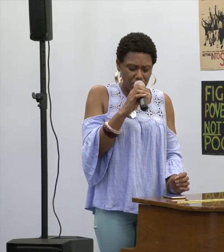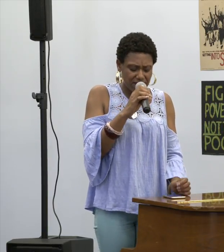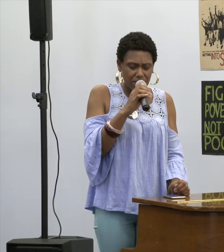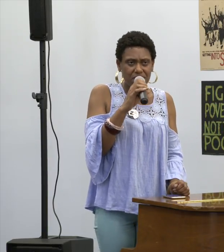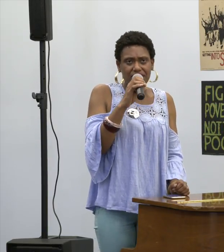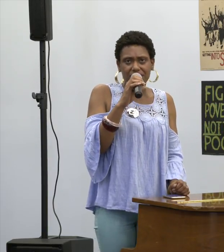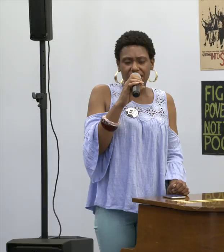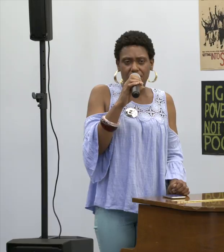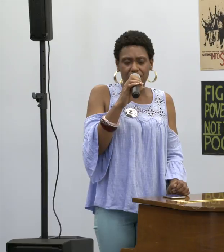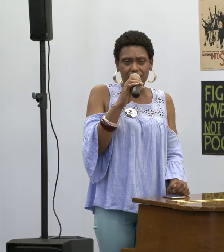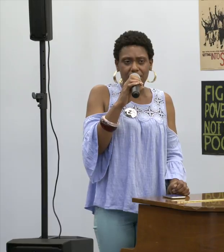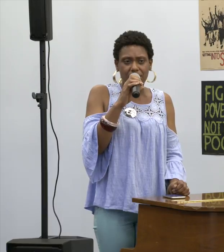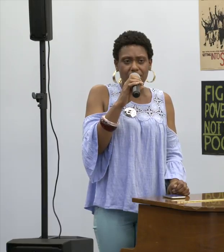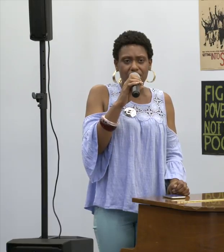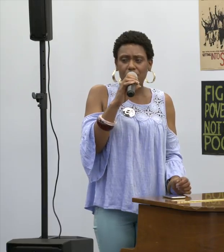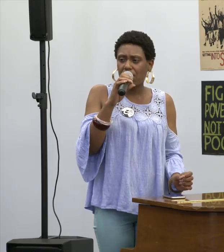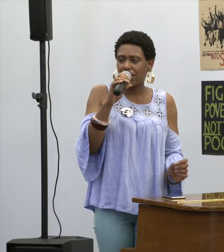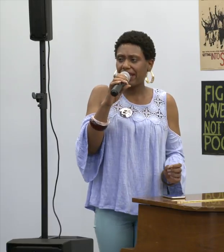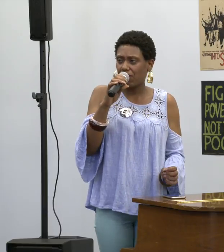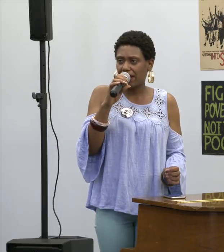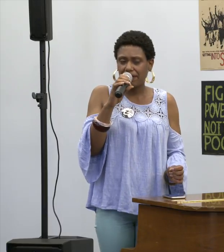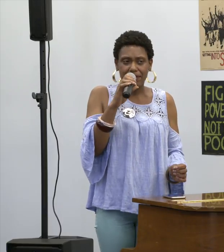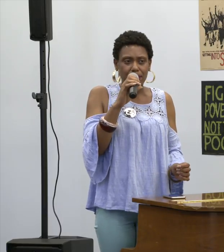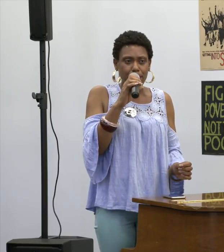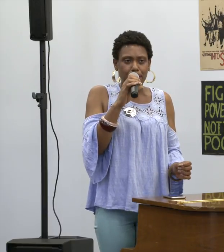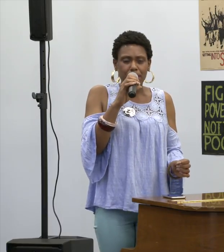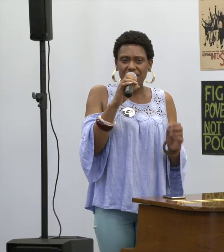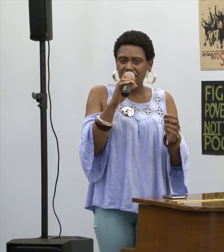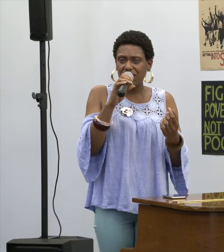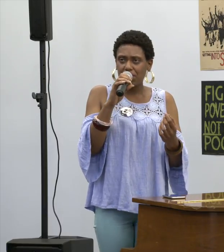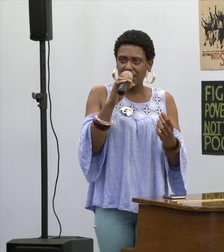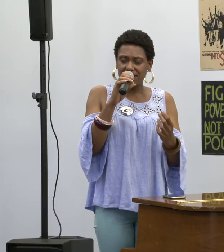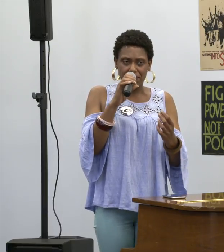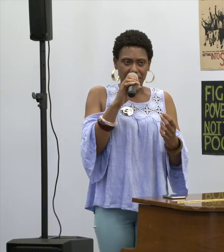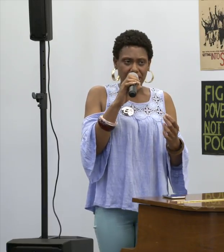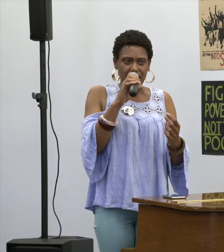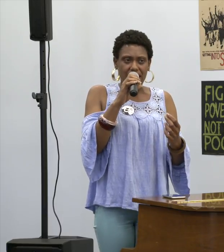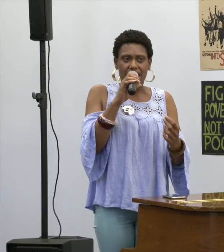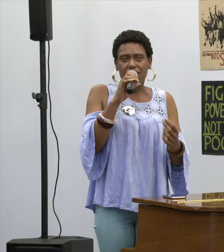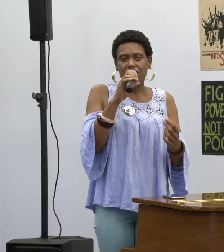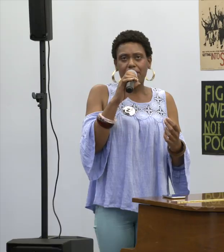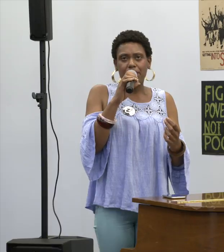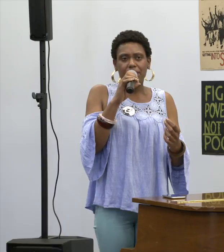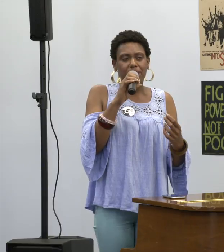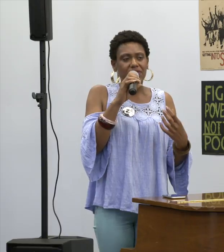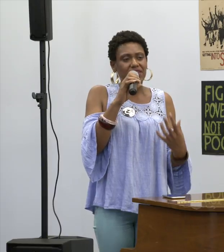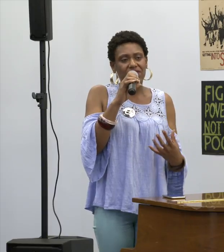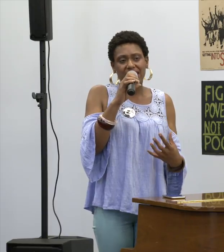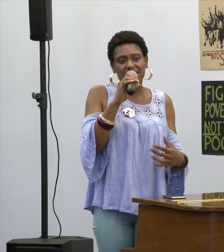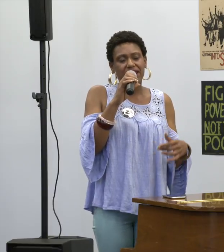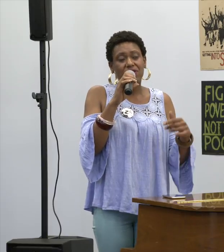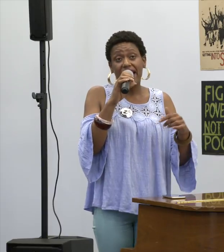think a little bit deeper than yourself. Reverend Barber hit on it. But think a little bit deeper of